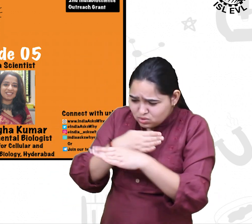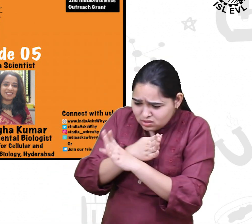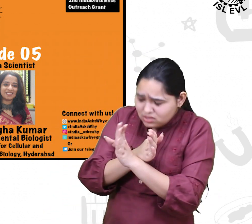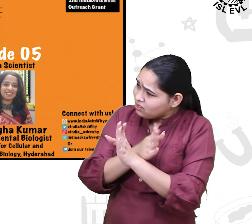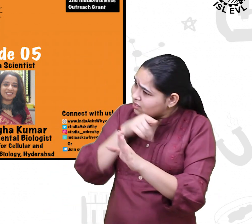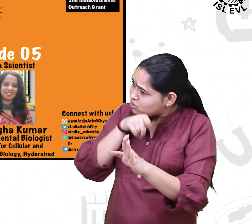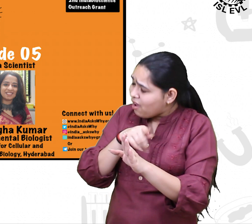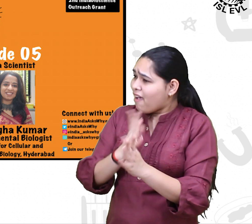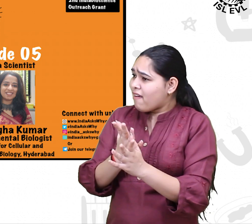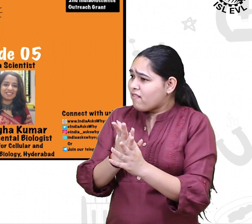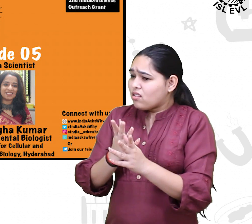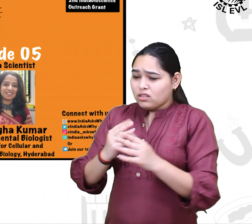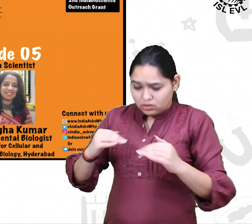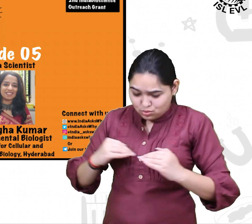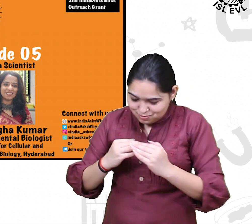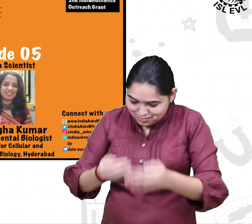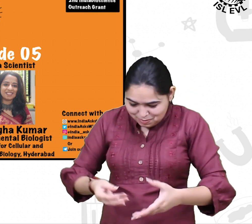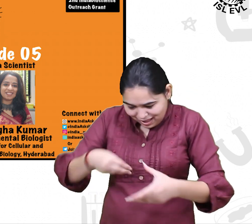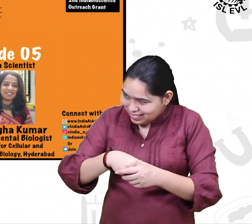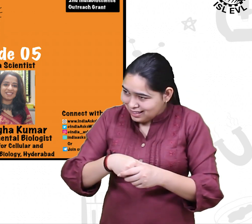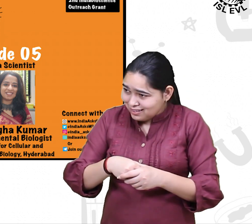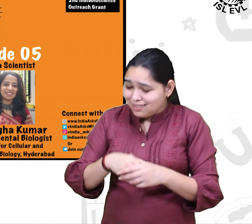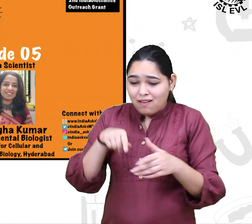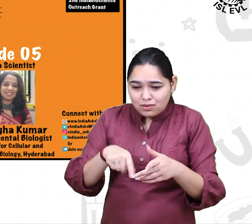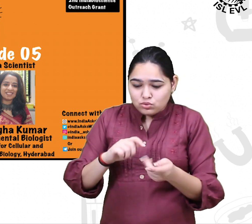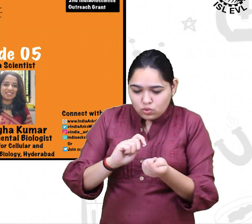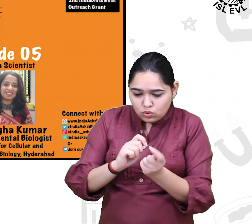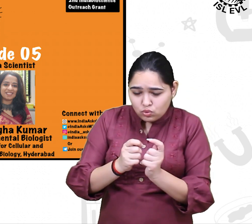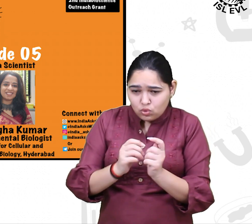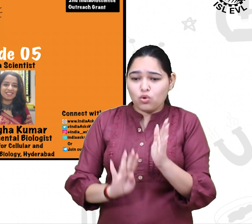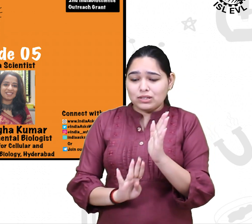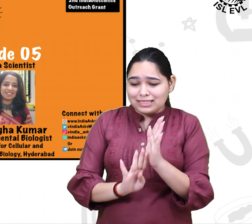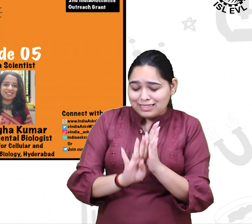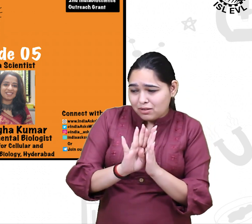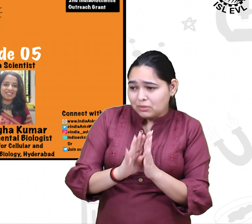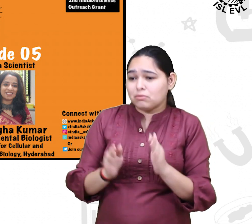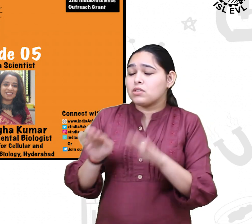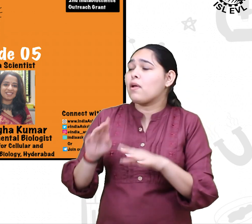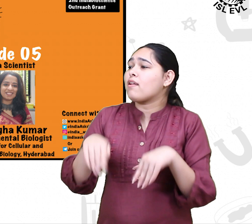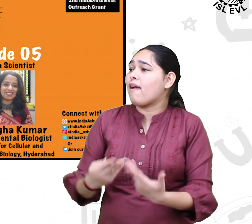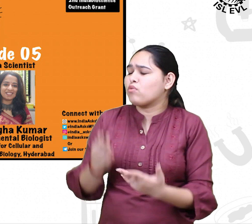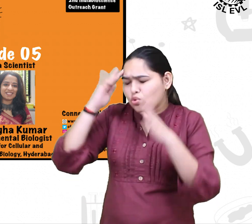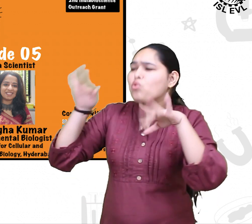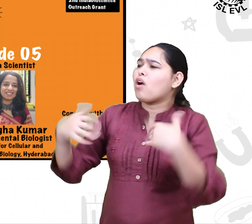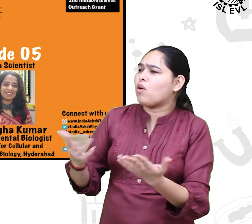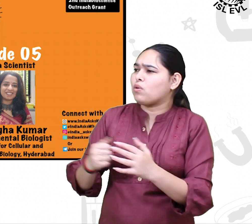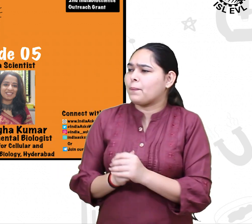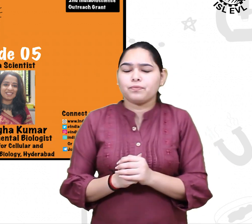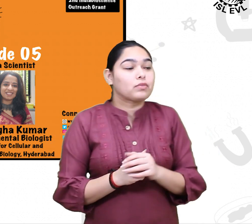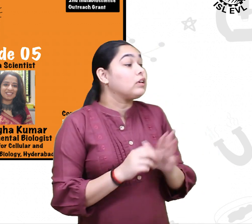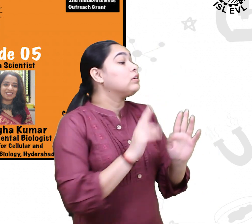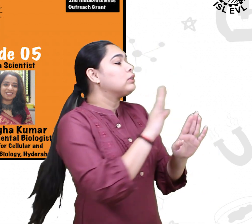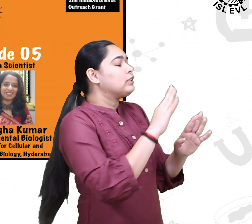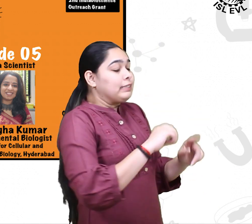is responsible for whatever you see in the embryo? So what different scientists have